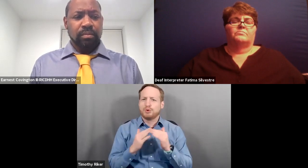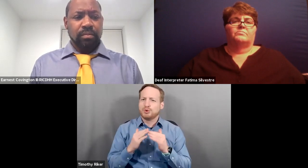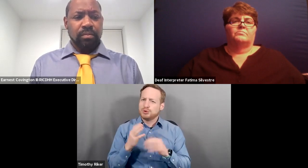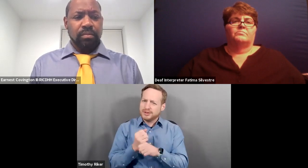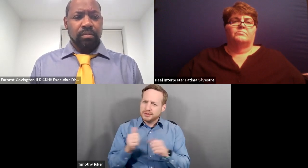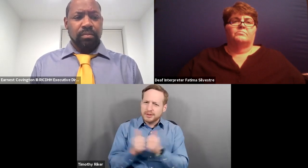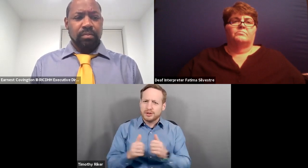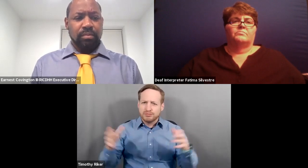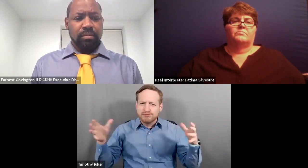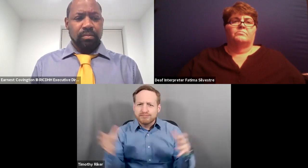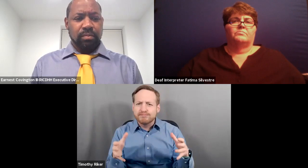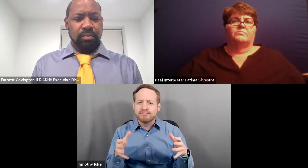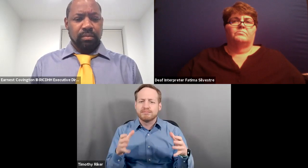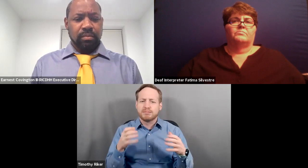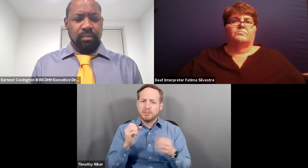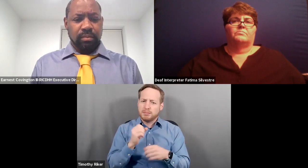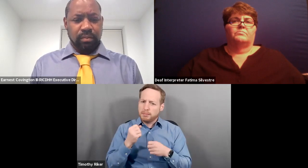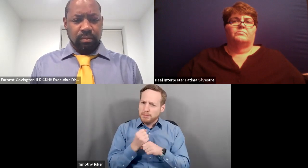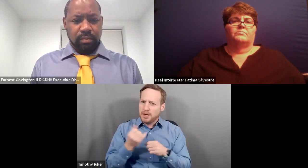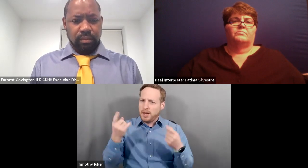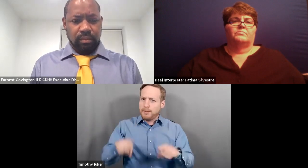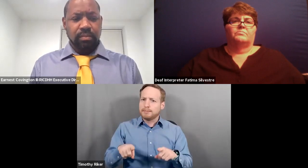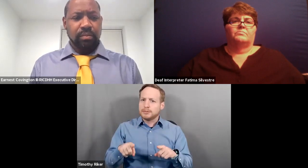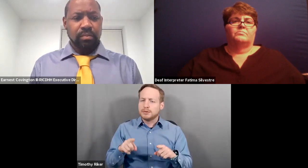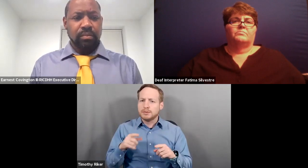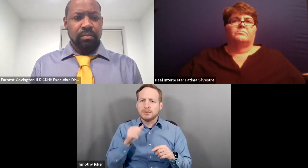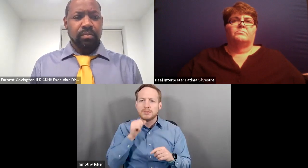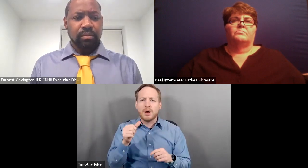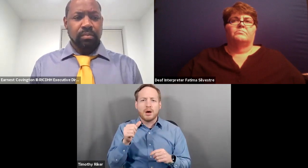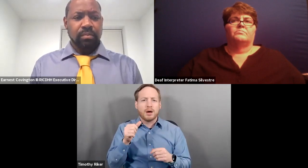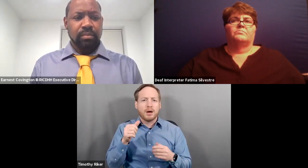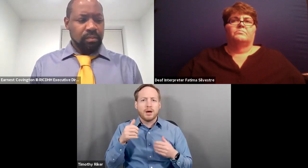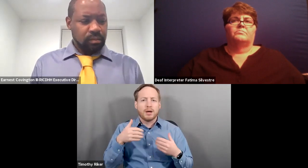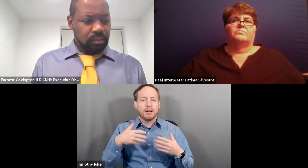proud and actually inspired to be part of this community, to see how we've worked together.